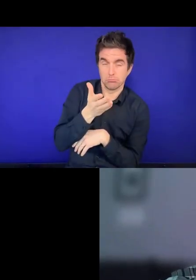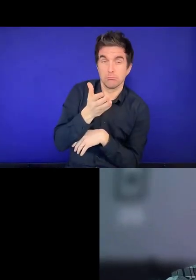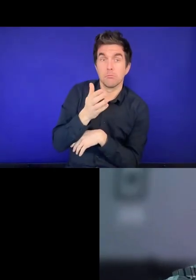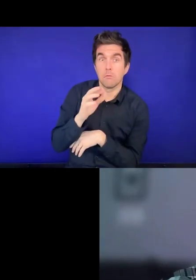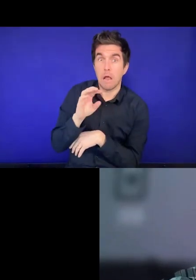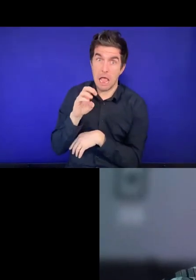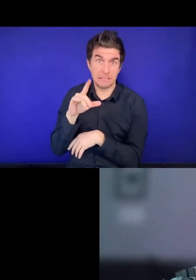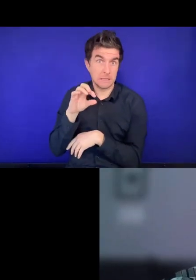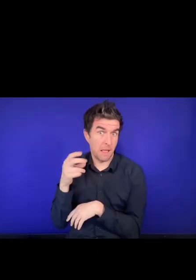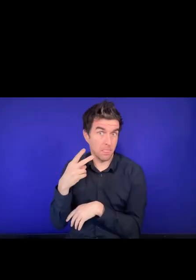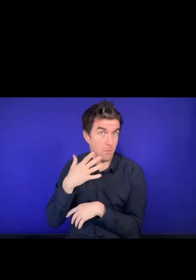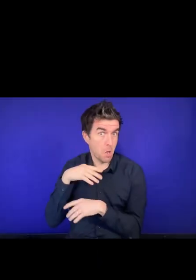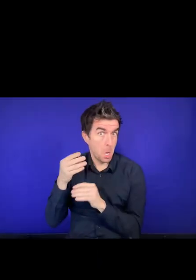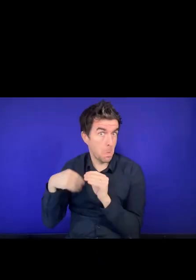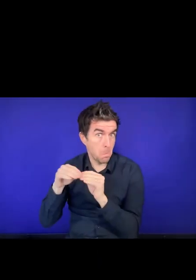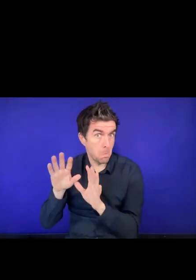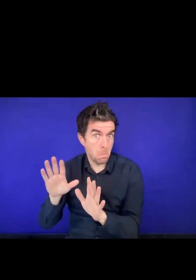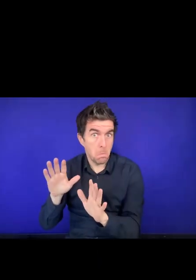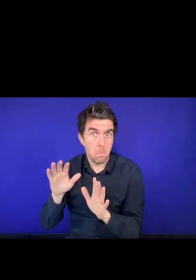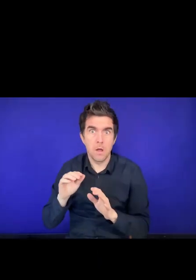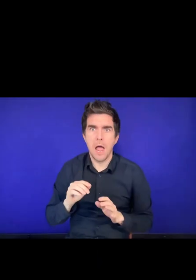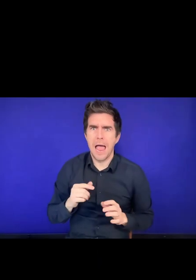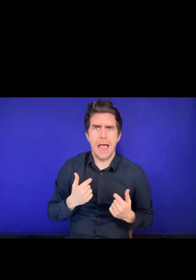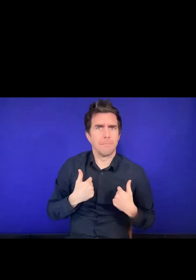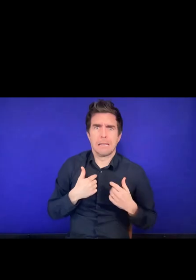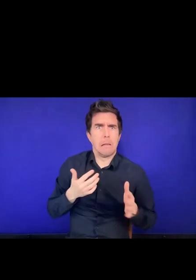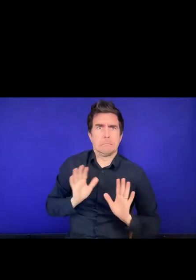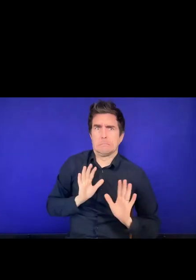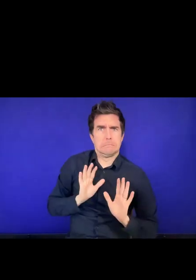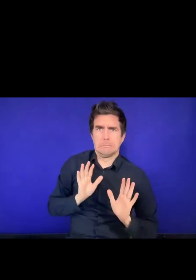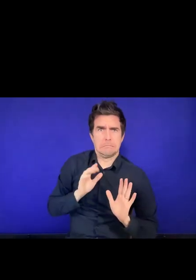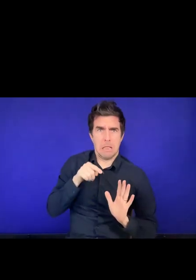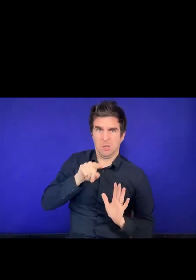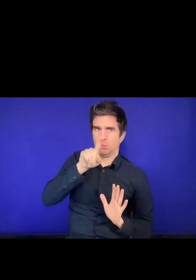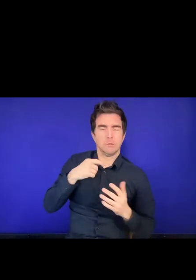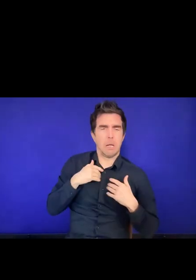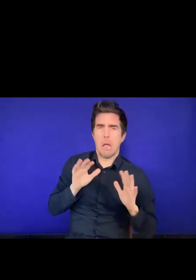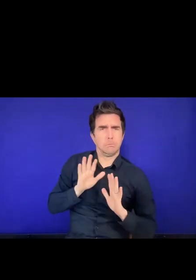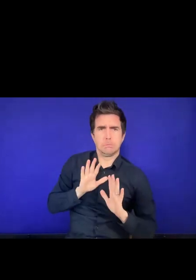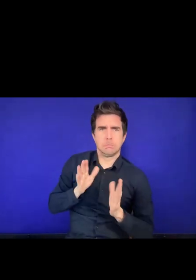Perfect. Yeah. Lauren, your experience.